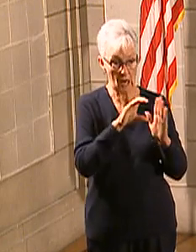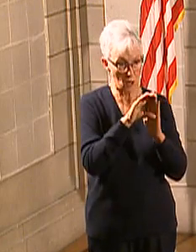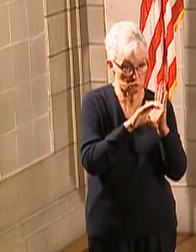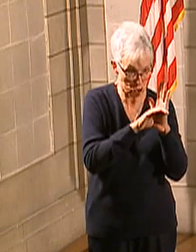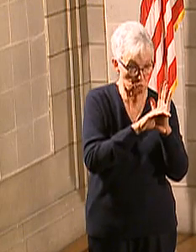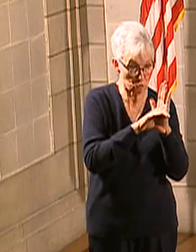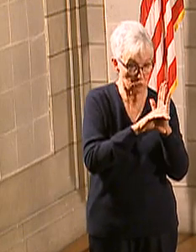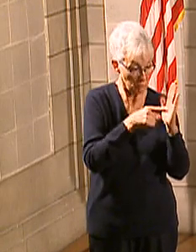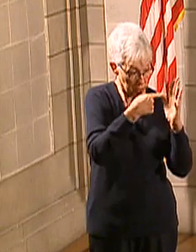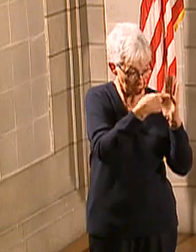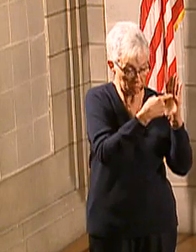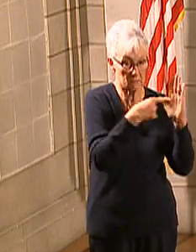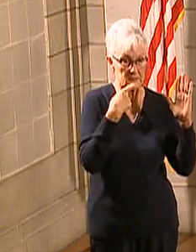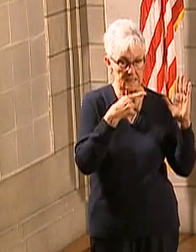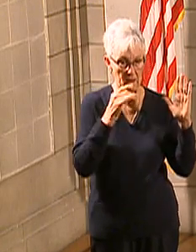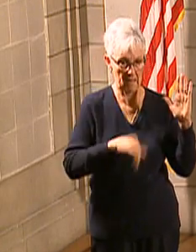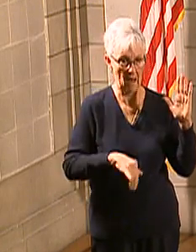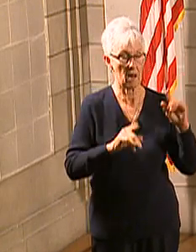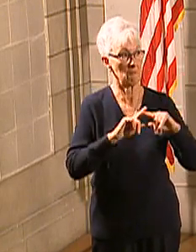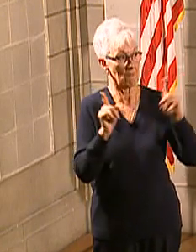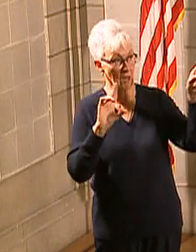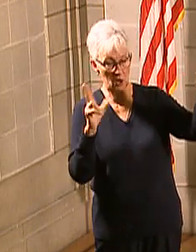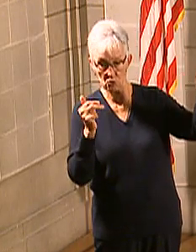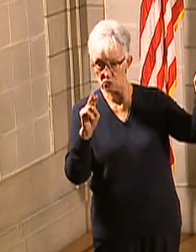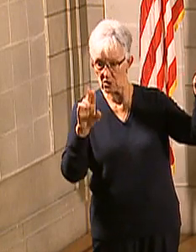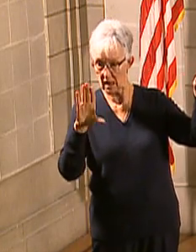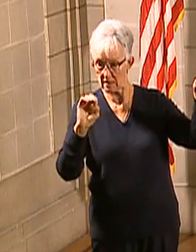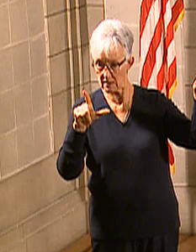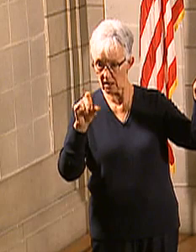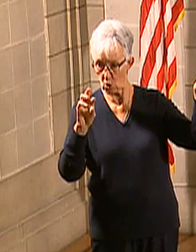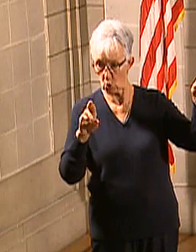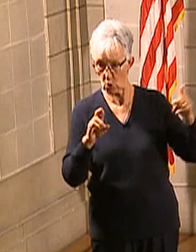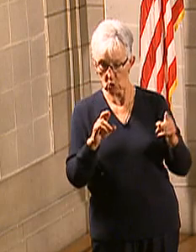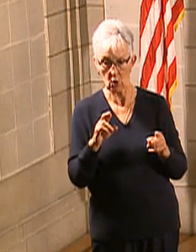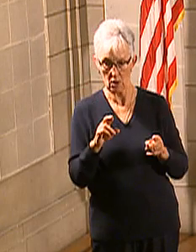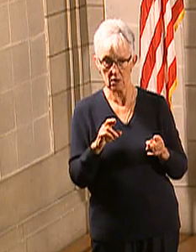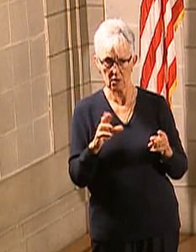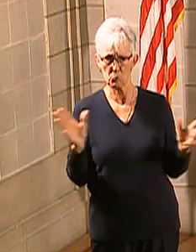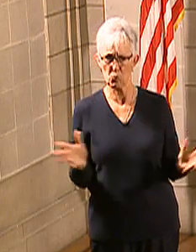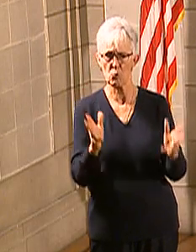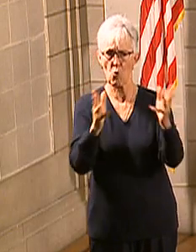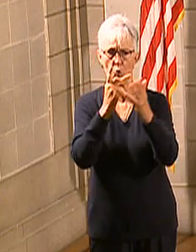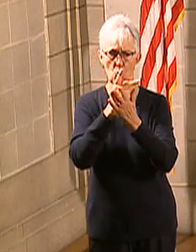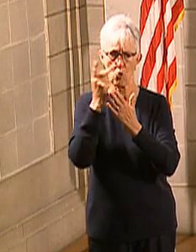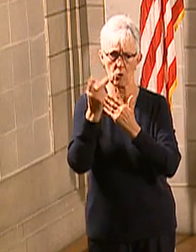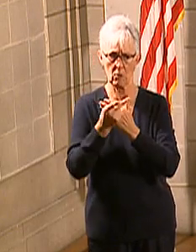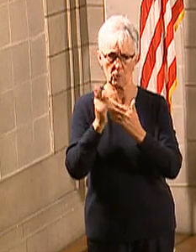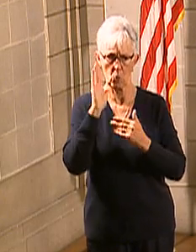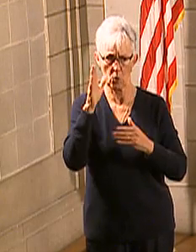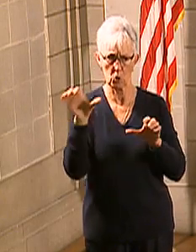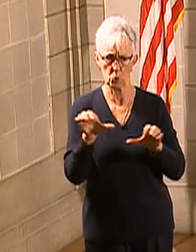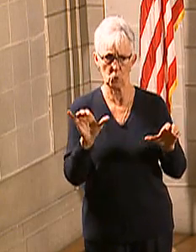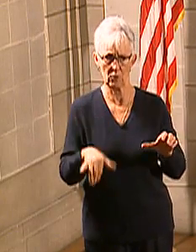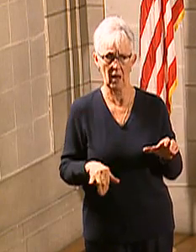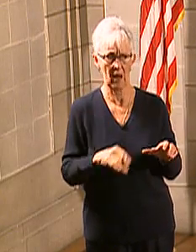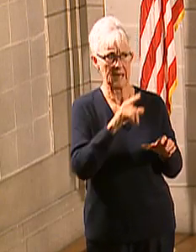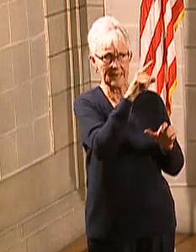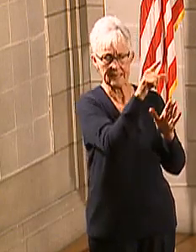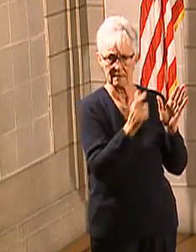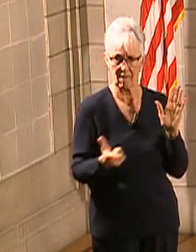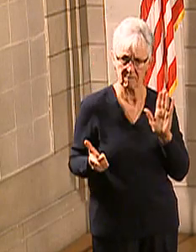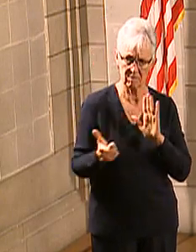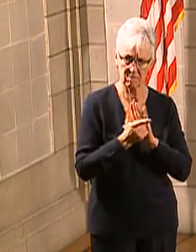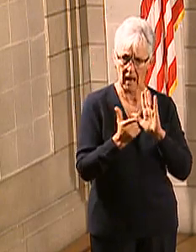and yet the chancellor of the university is promoting a program that would do that. He's violating the Constitution.